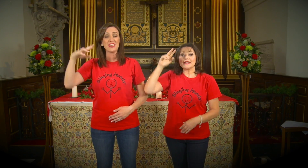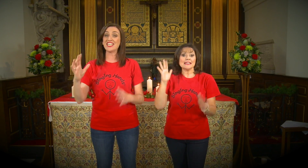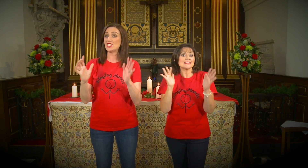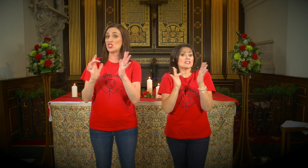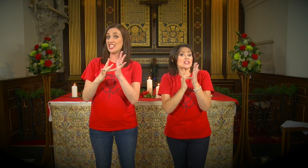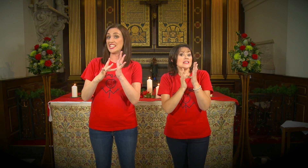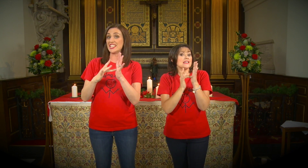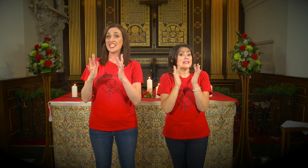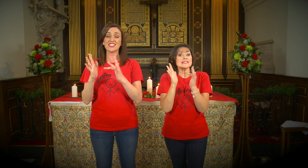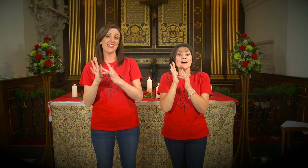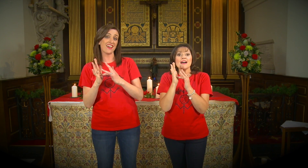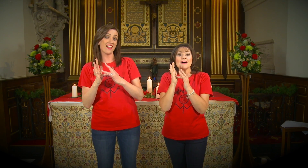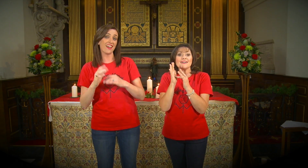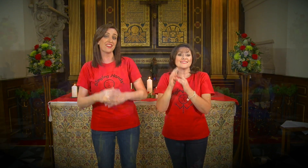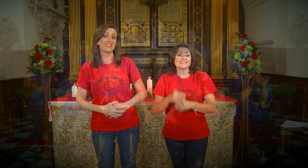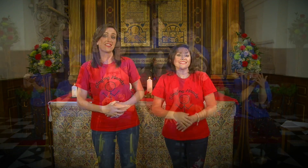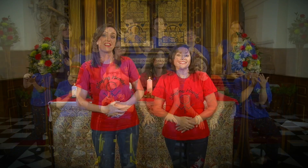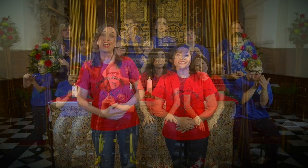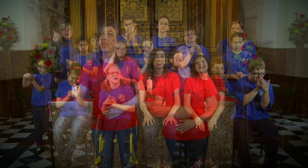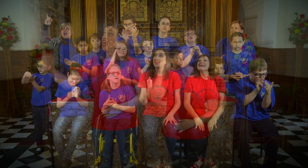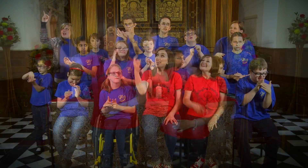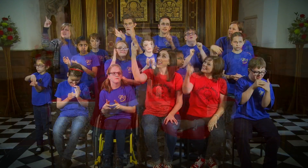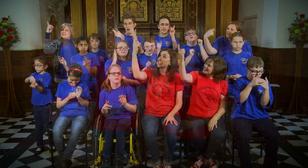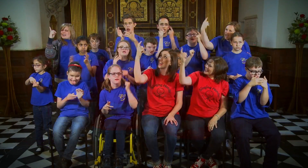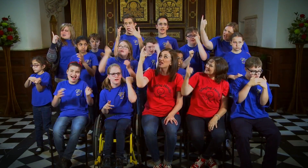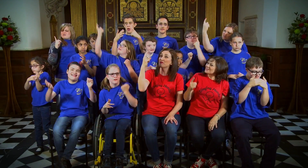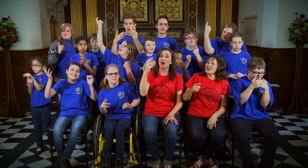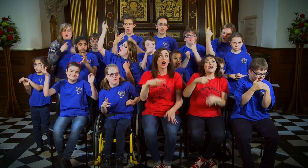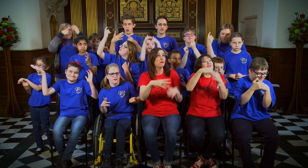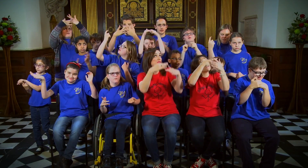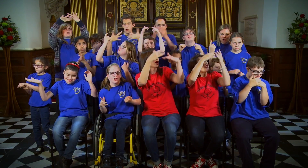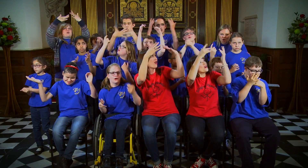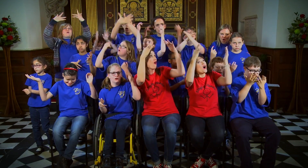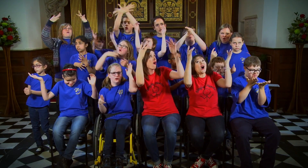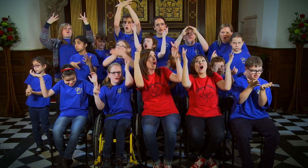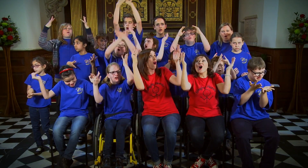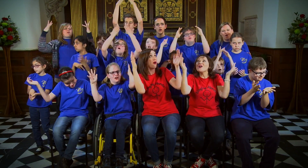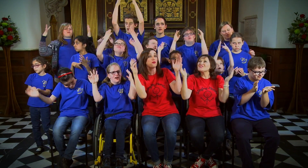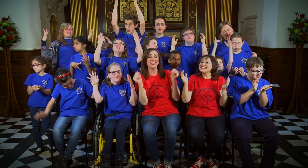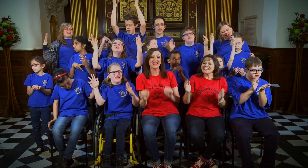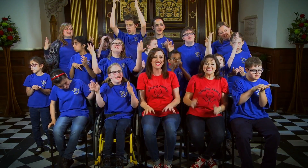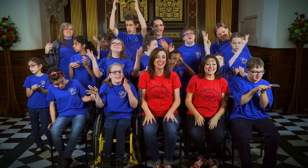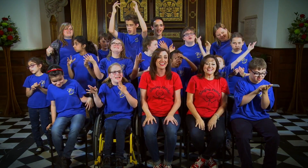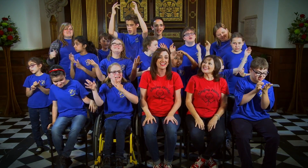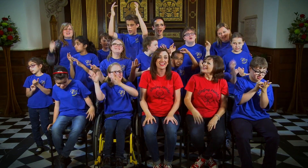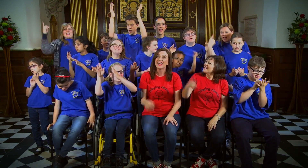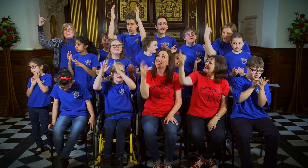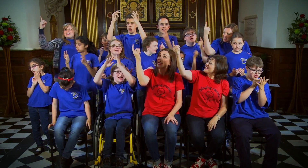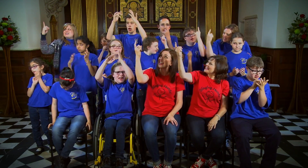is Jesus. He came from the glory. He